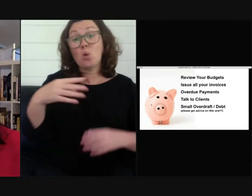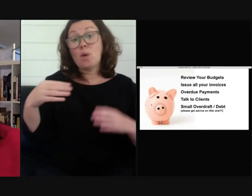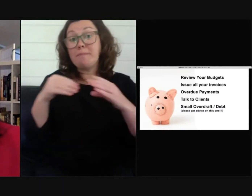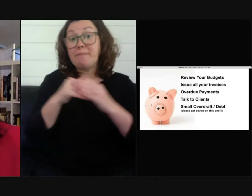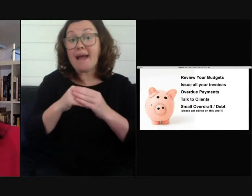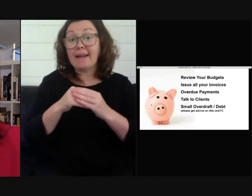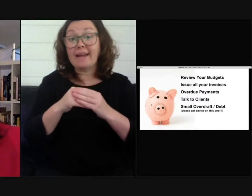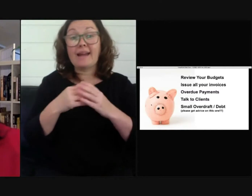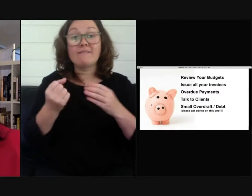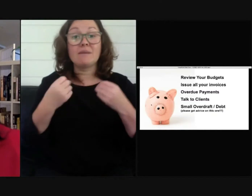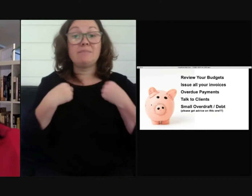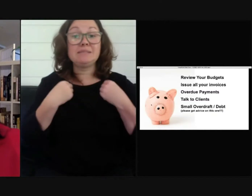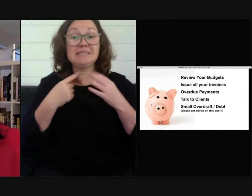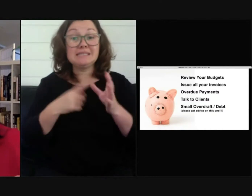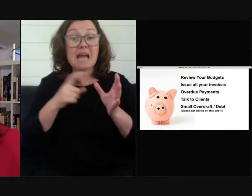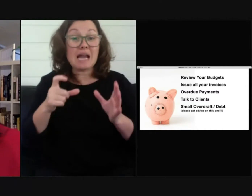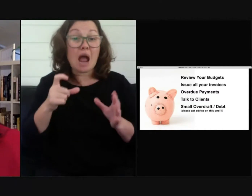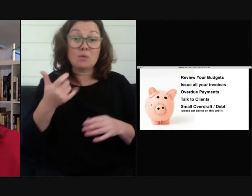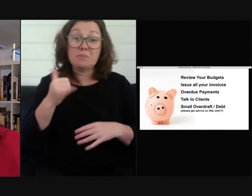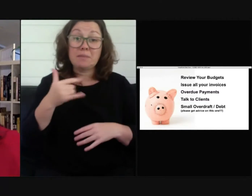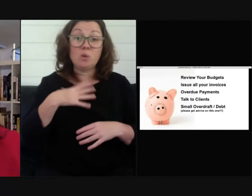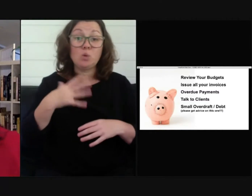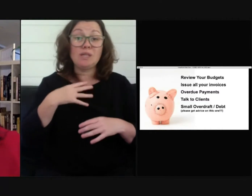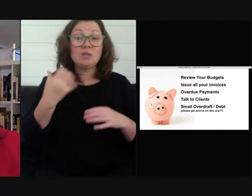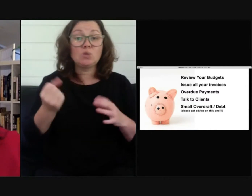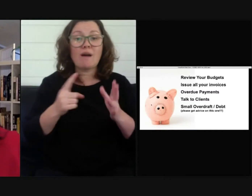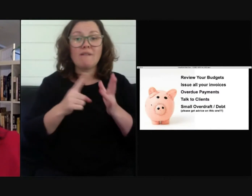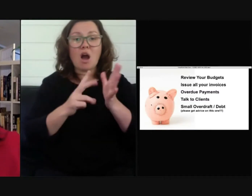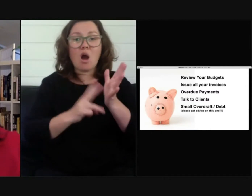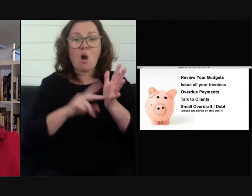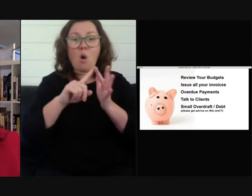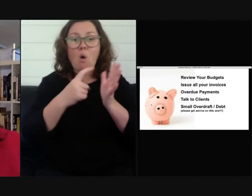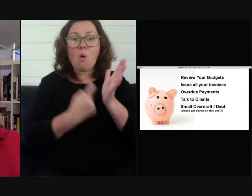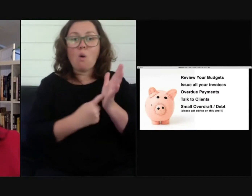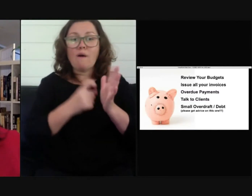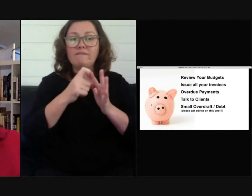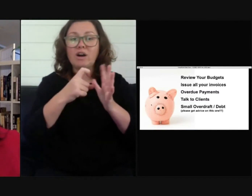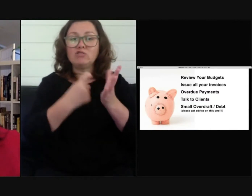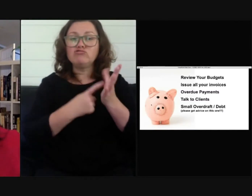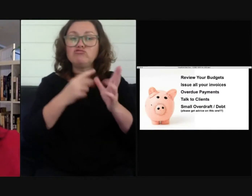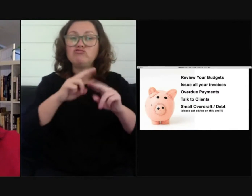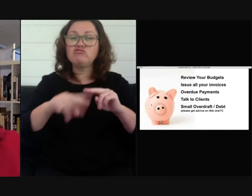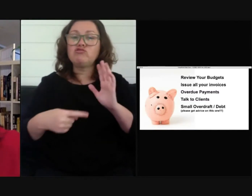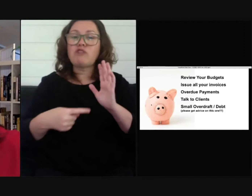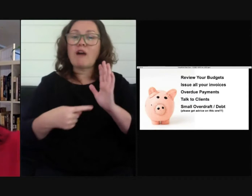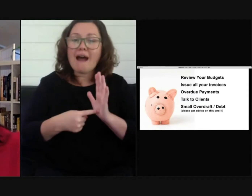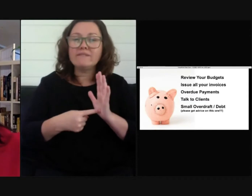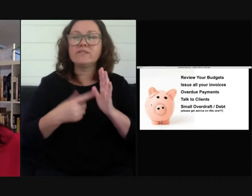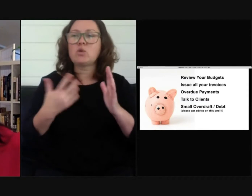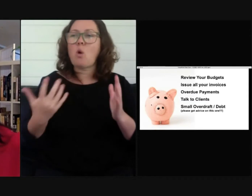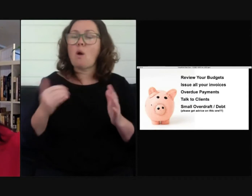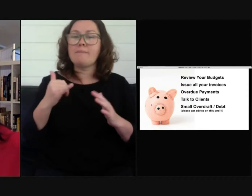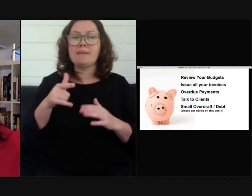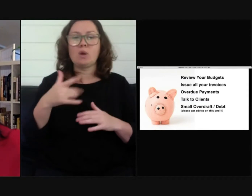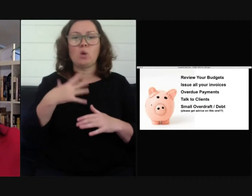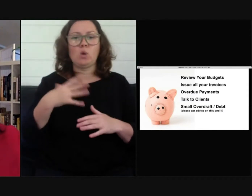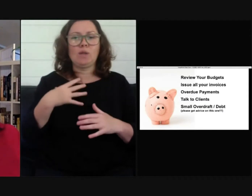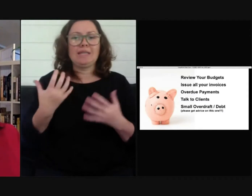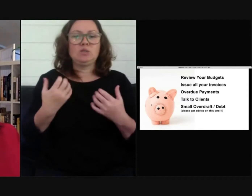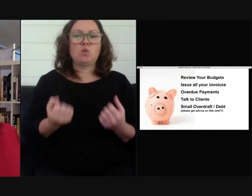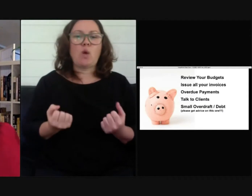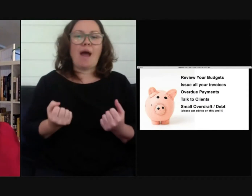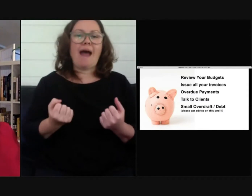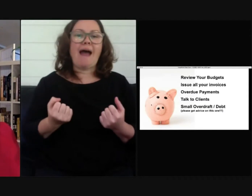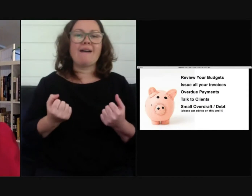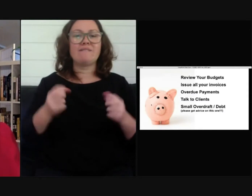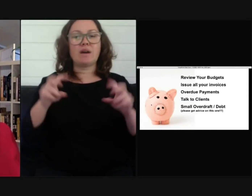or go into some kind of healthy debt to help you around these issues at the moment. By healthy debt,